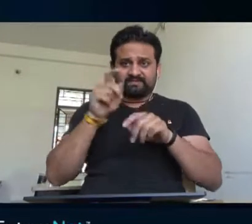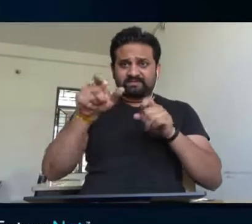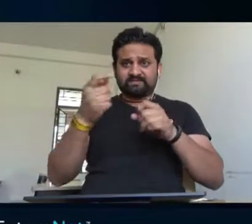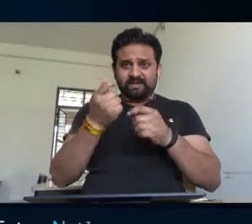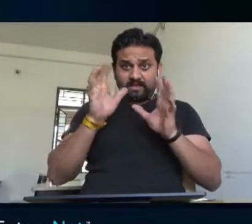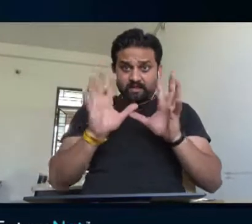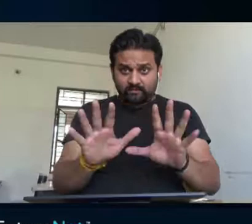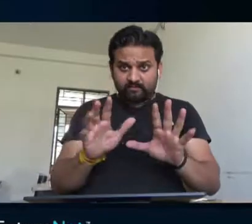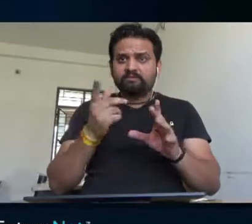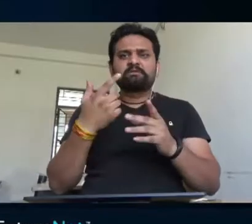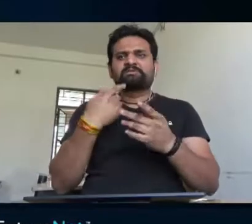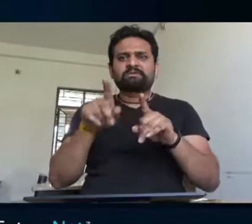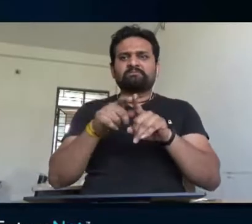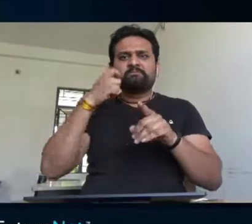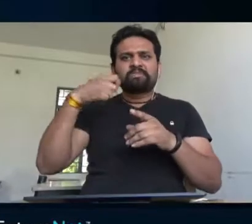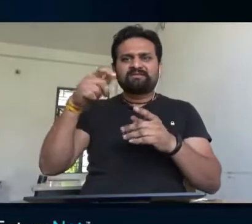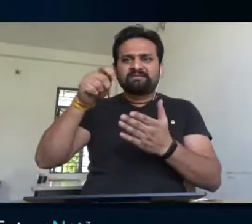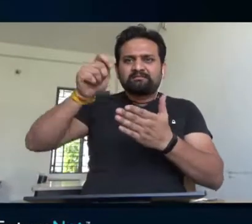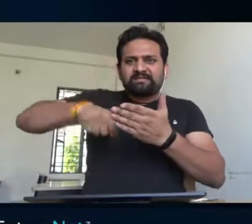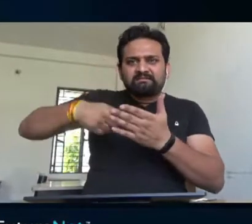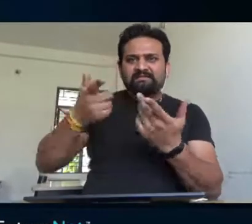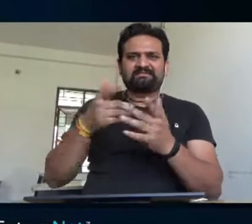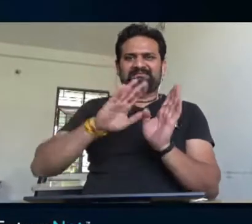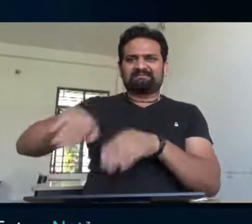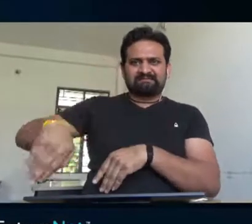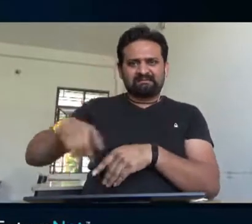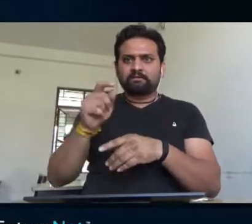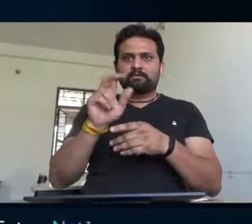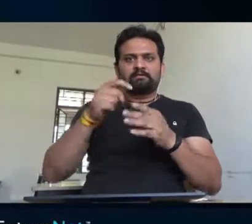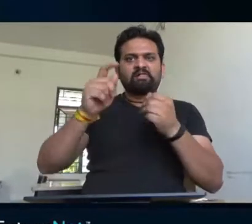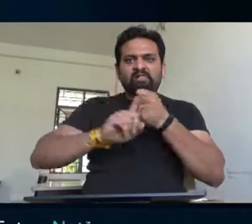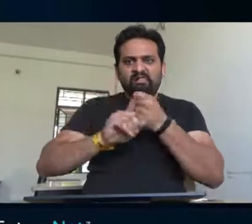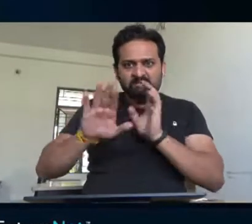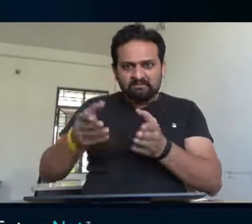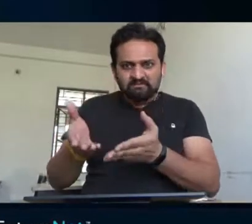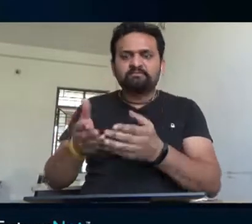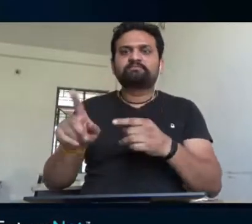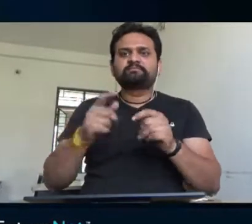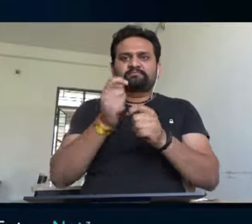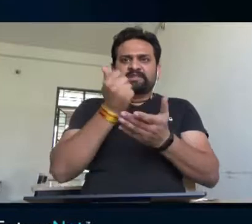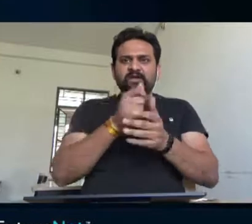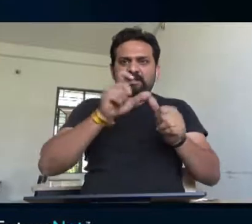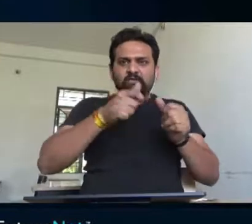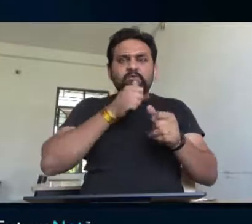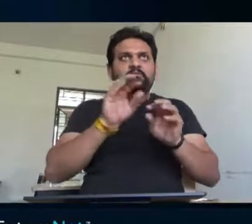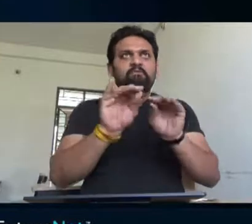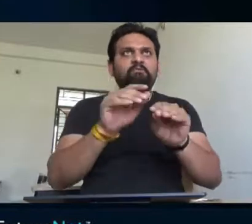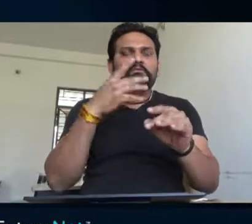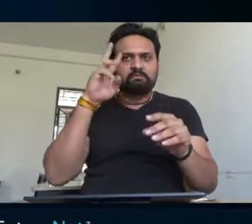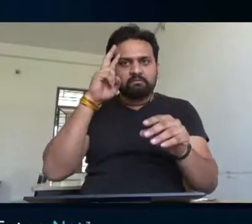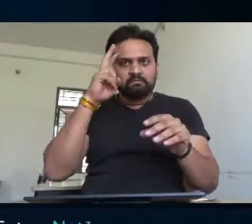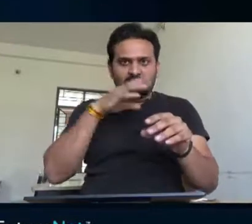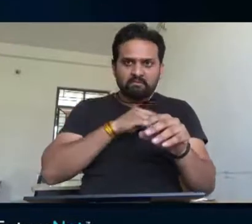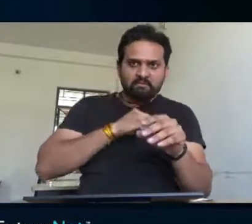You don't need your plastic, which is very expensive, or you don't need your bank account, which is uncomfortable and also expensive